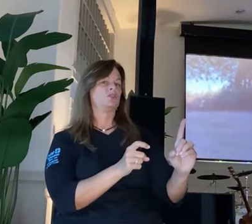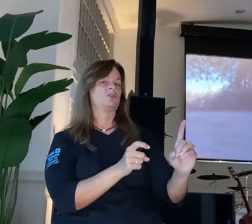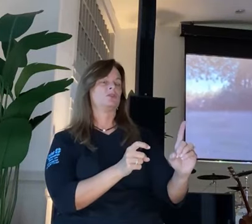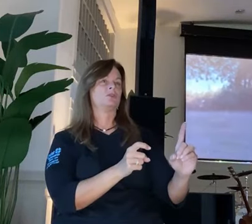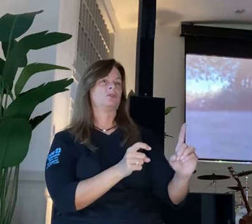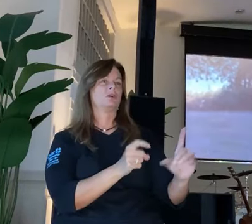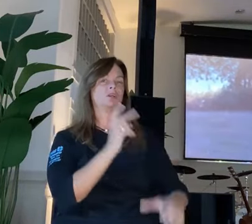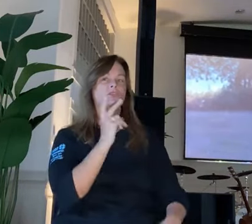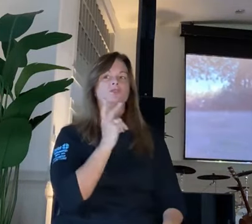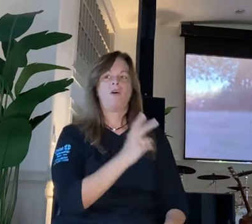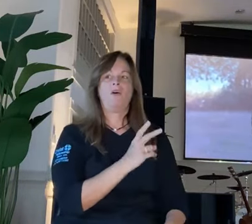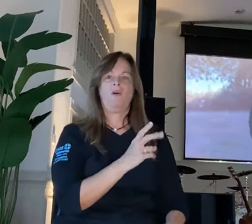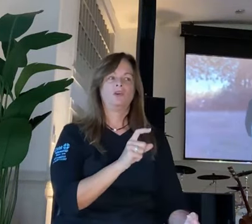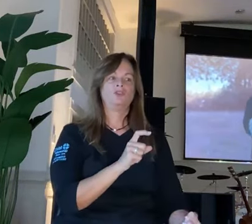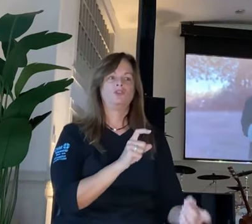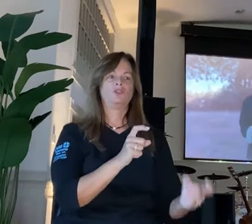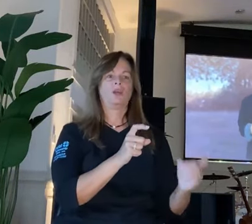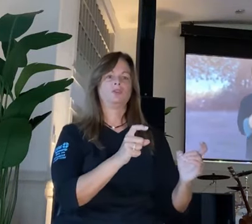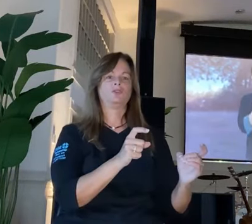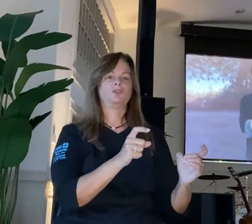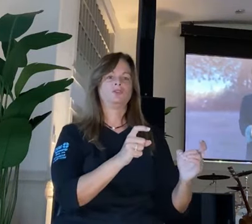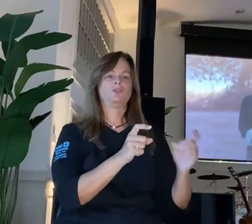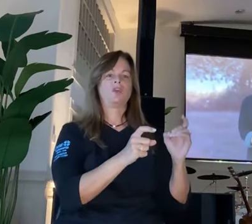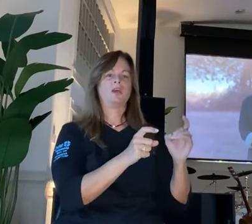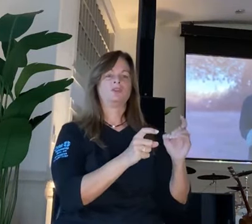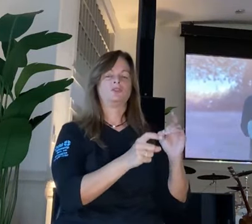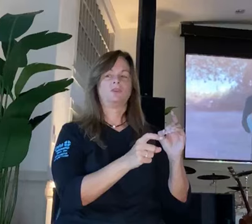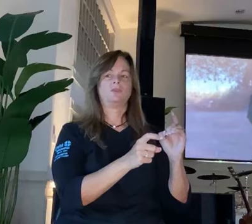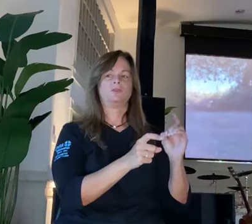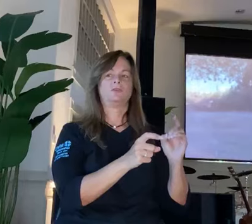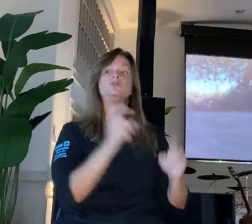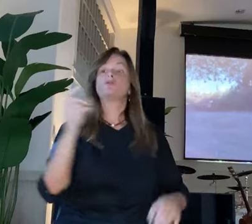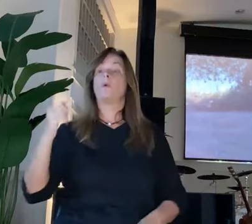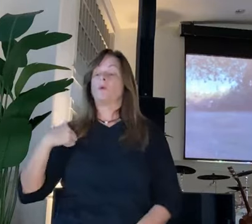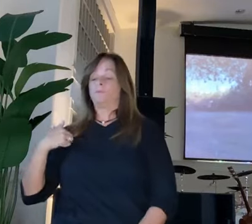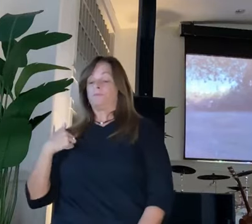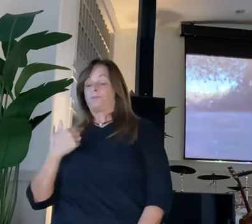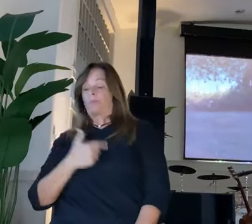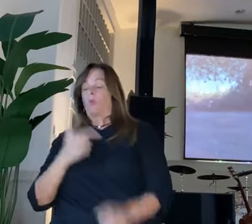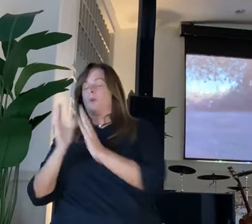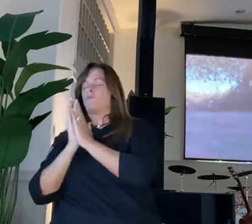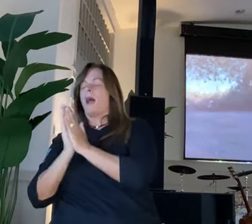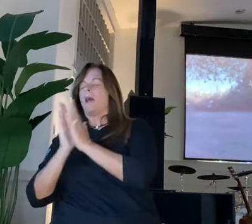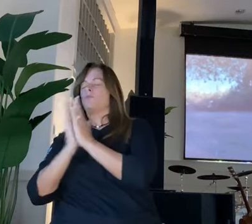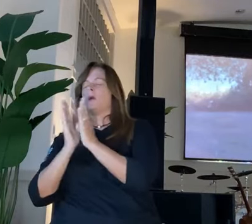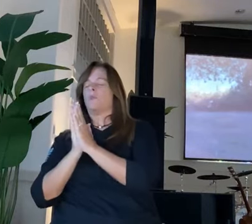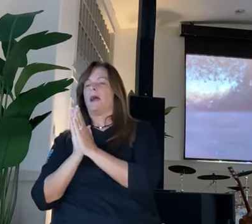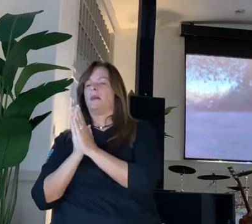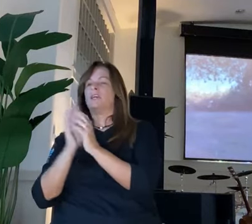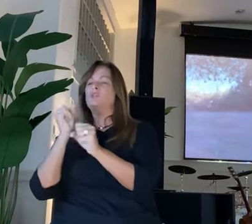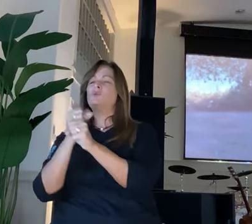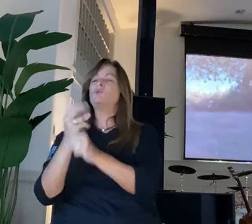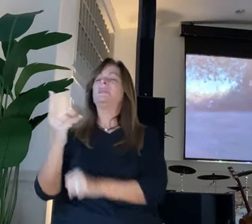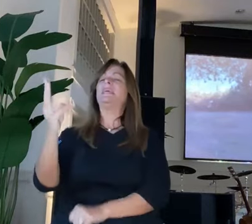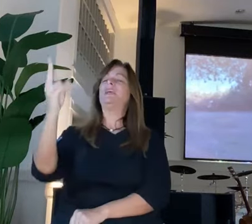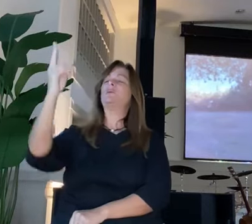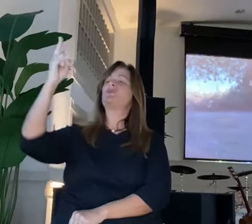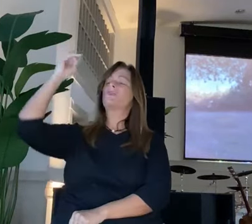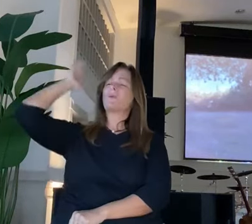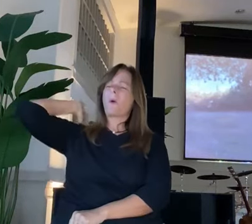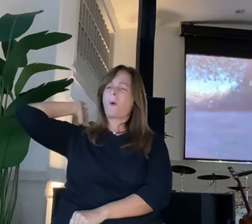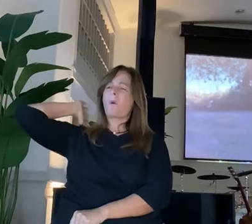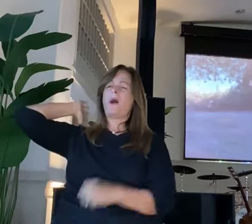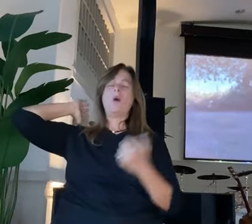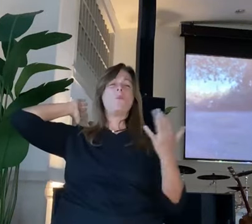to remind me that sometimes God answers his prayers, not when and where we expect him to. And if